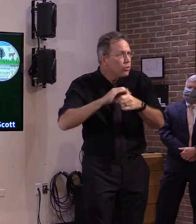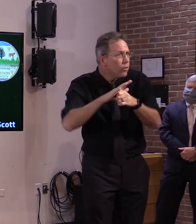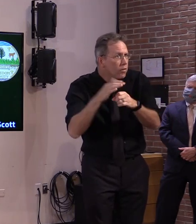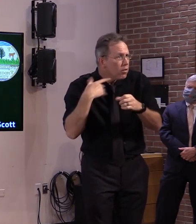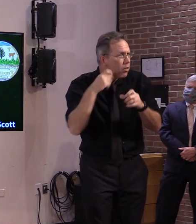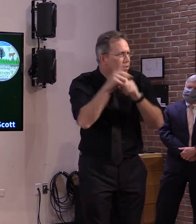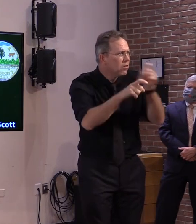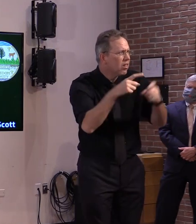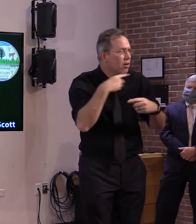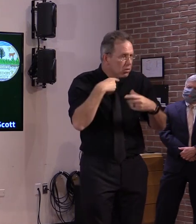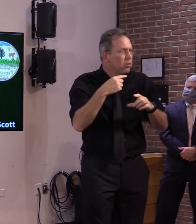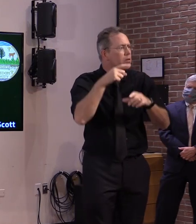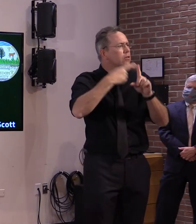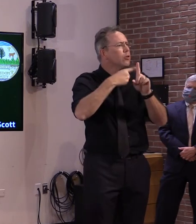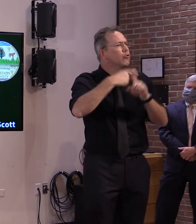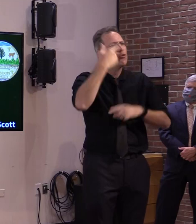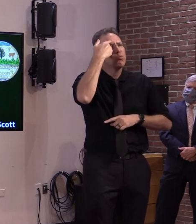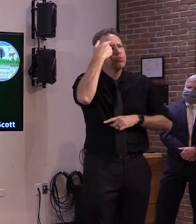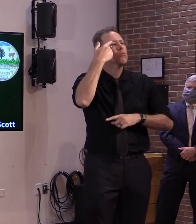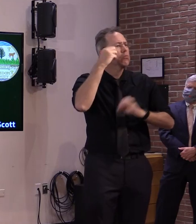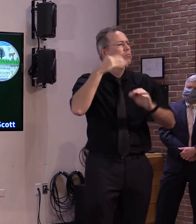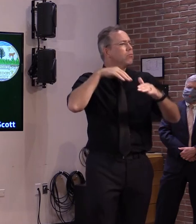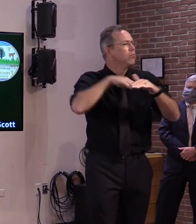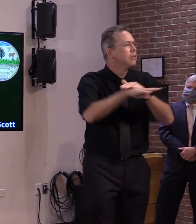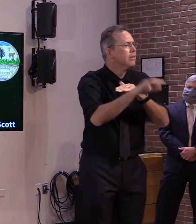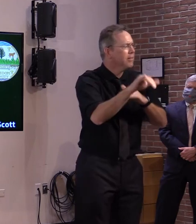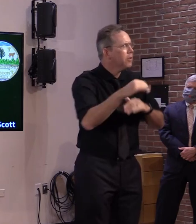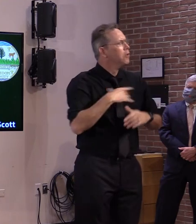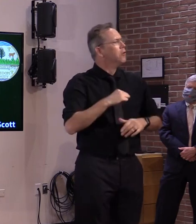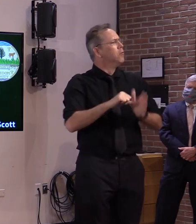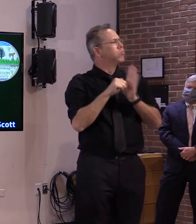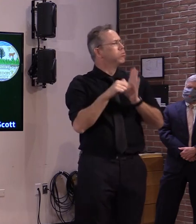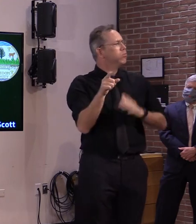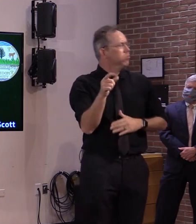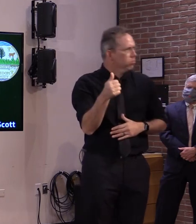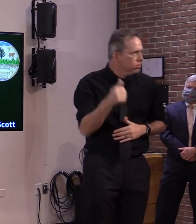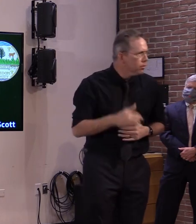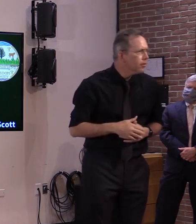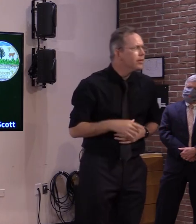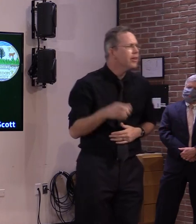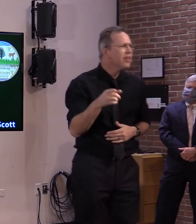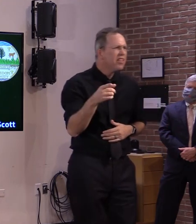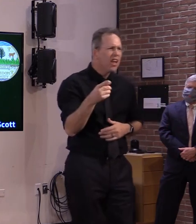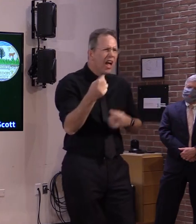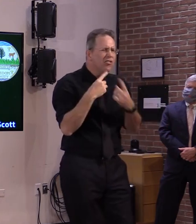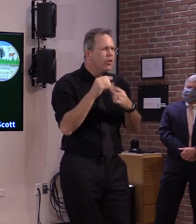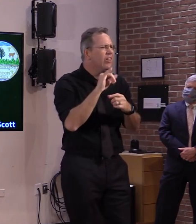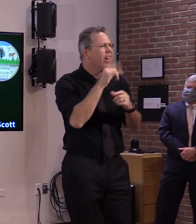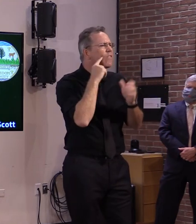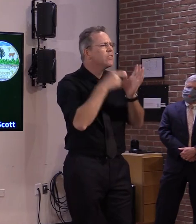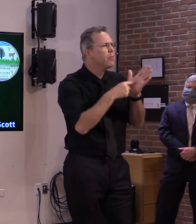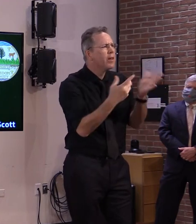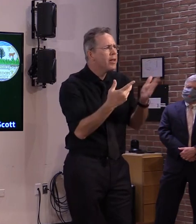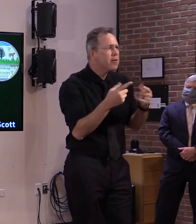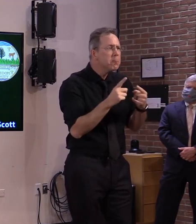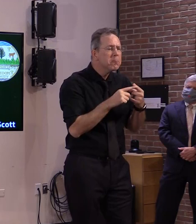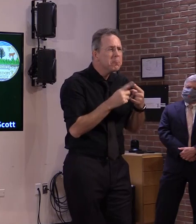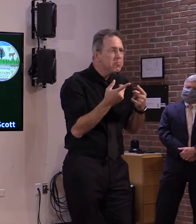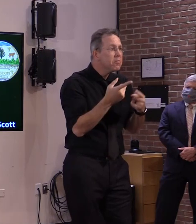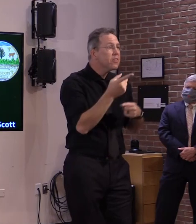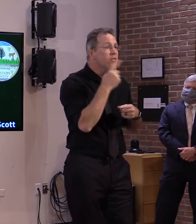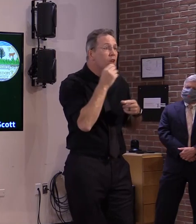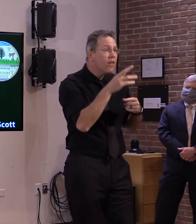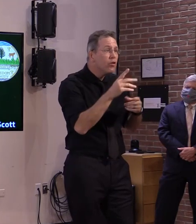were contemplating having a social gathering at their home or having someone over might want to consider asking some of these questions as